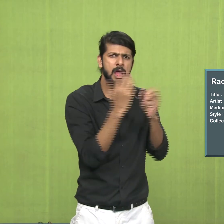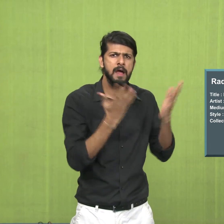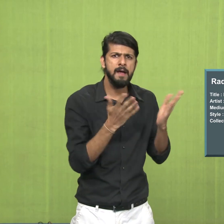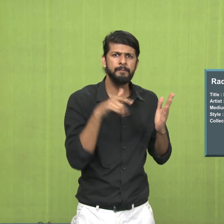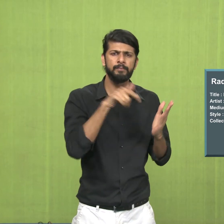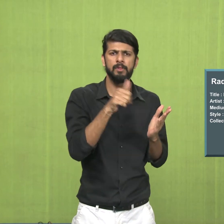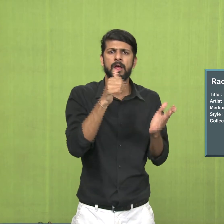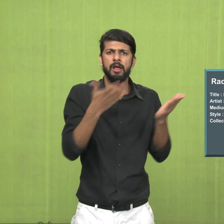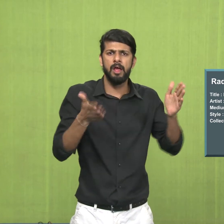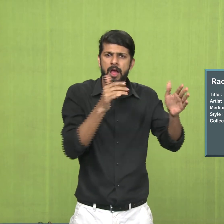Medium is